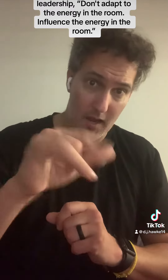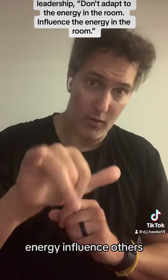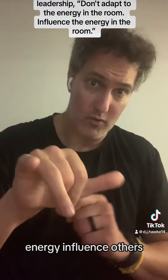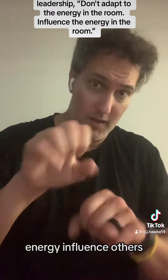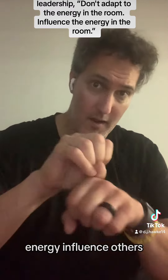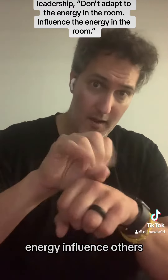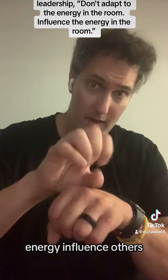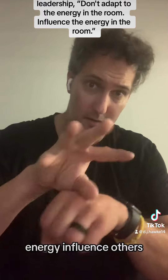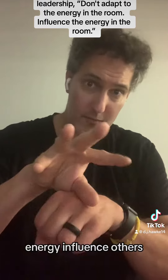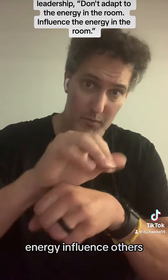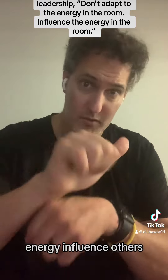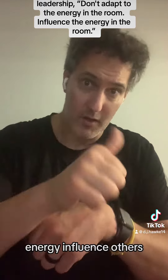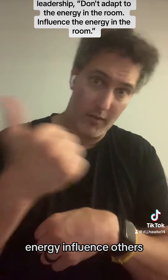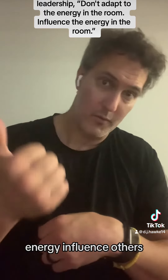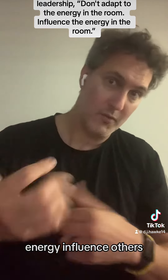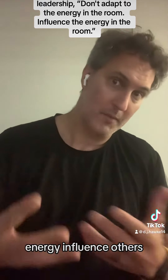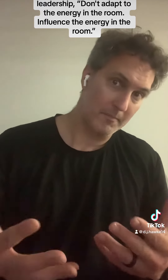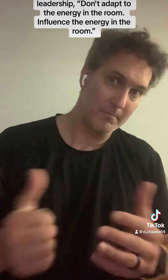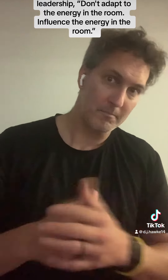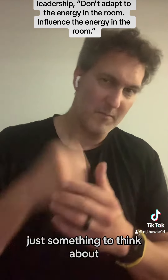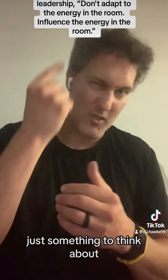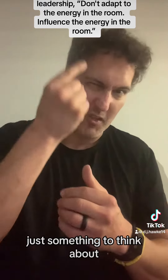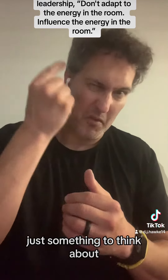energy influence others? Just something to think